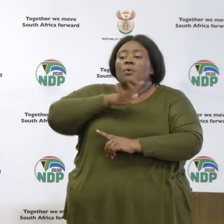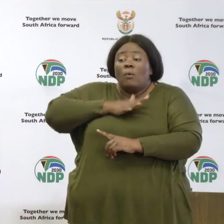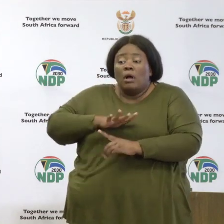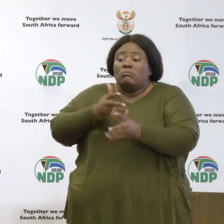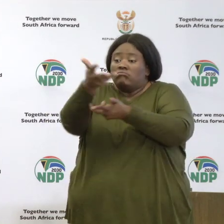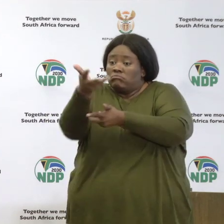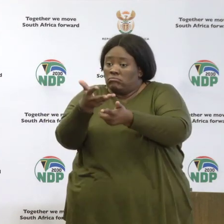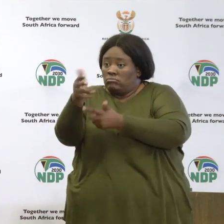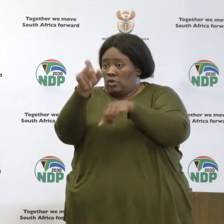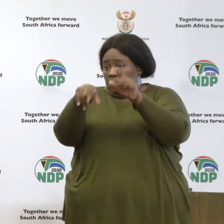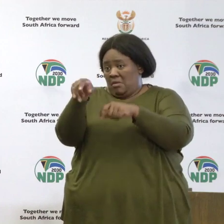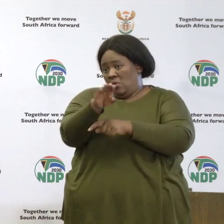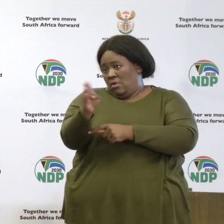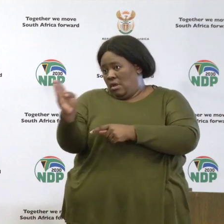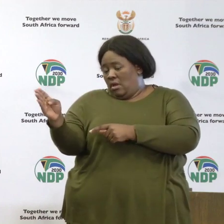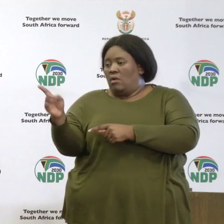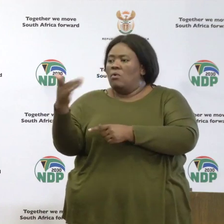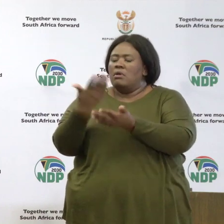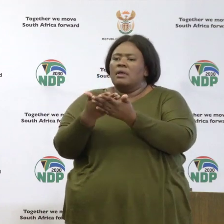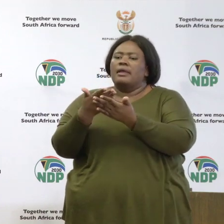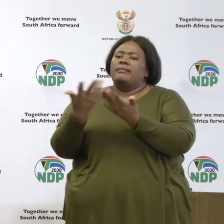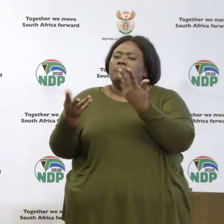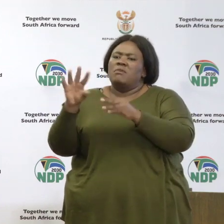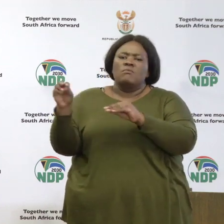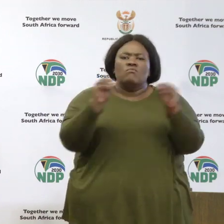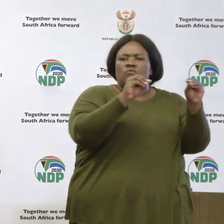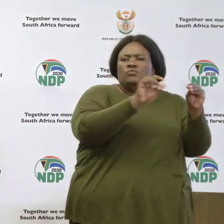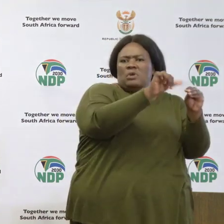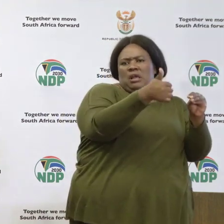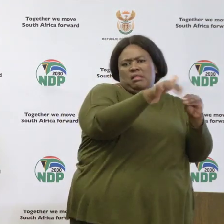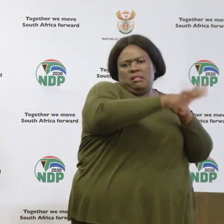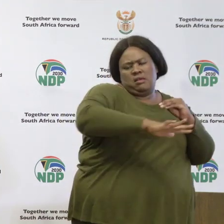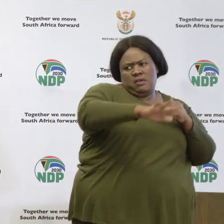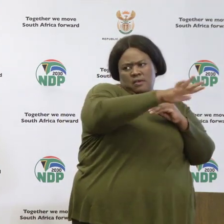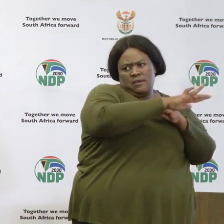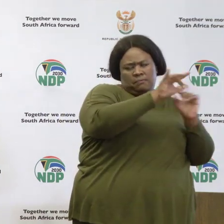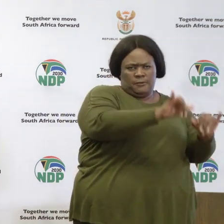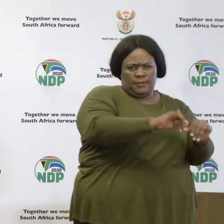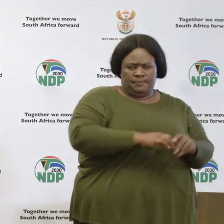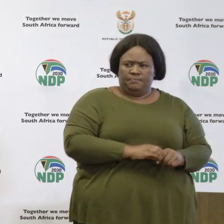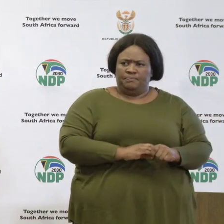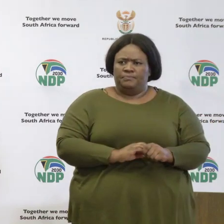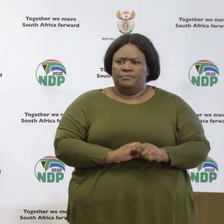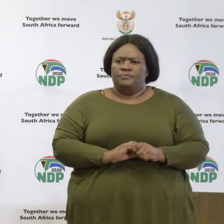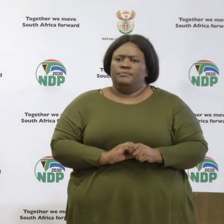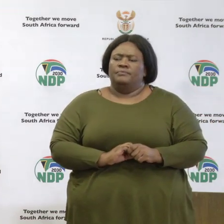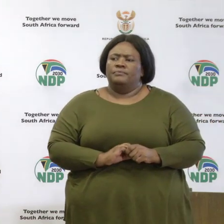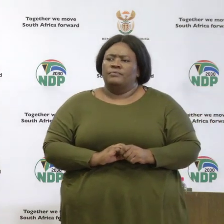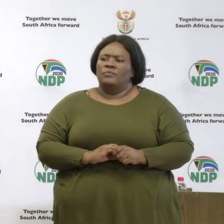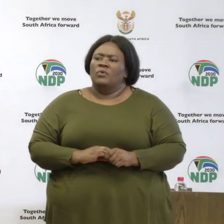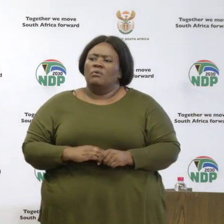with the residents there to find a way in which we can put them in alternative accommodation called